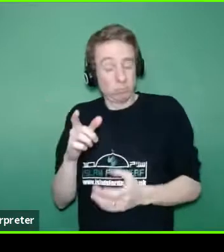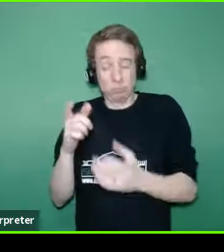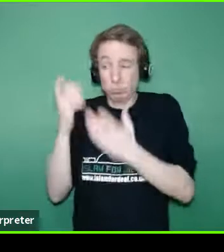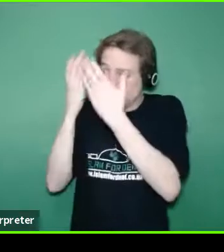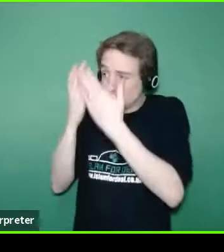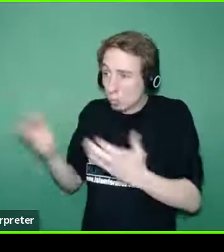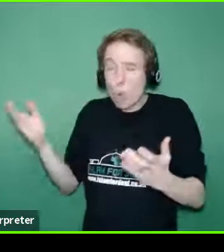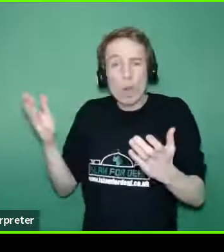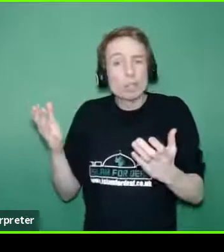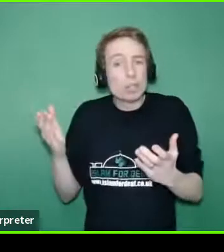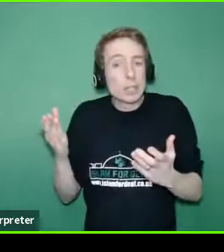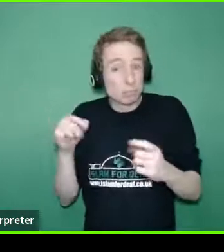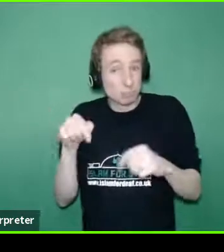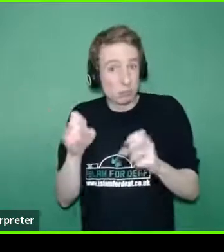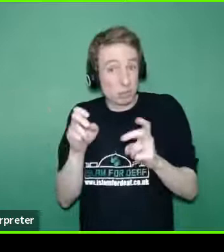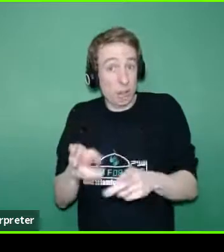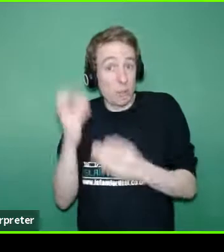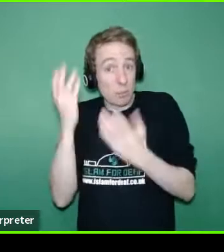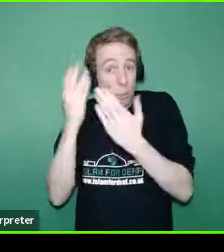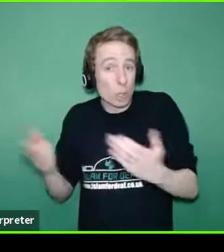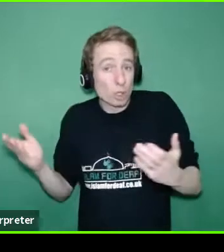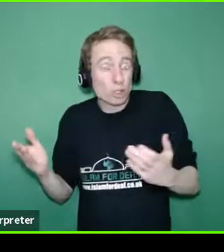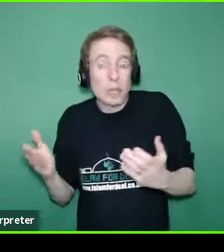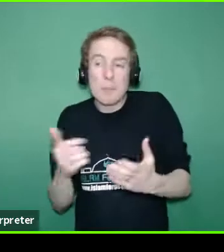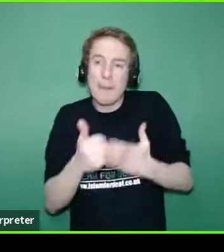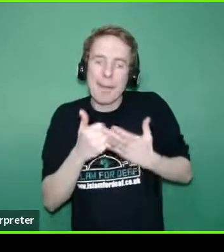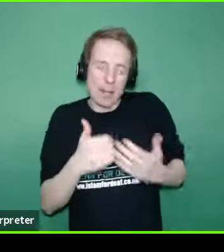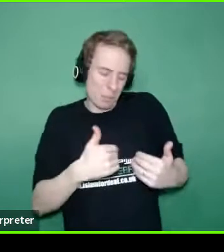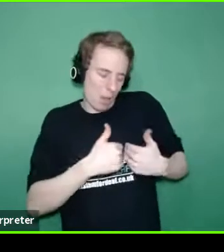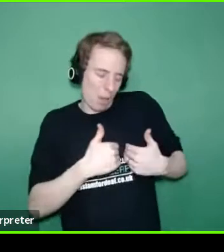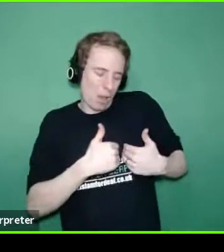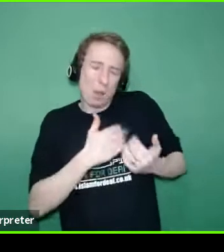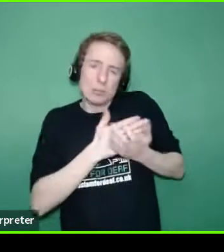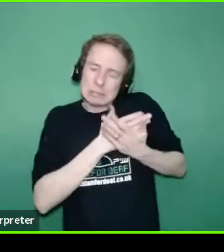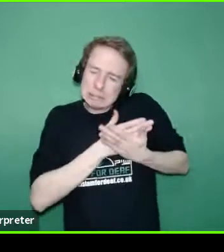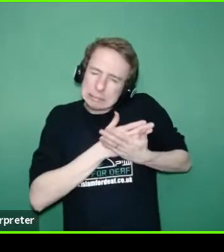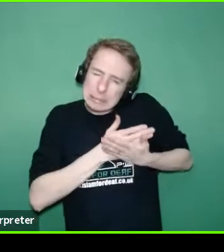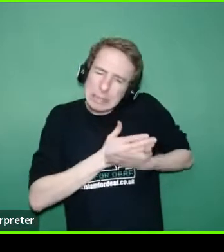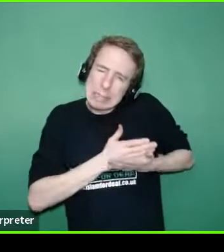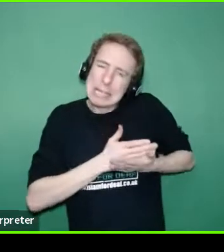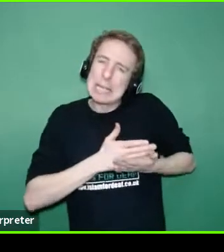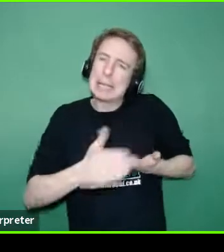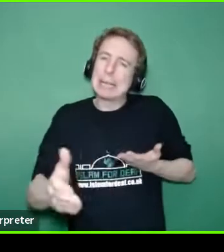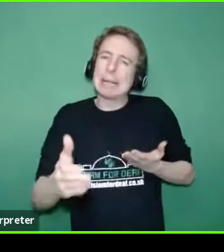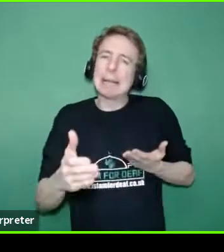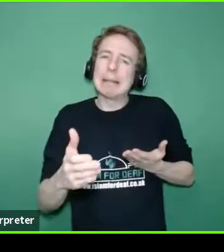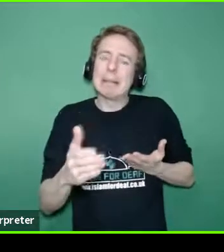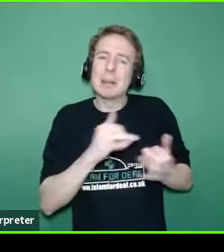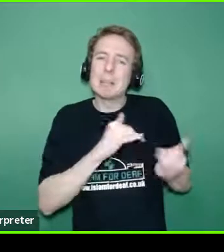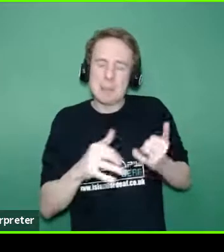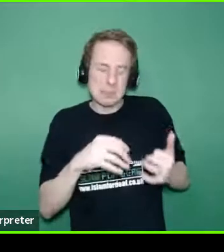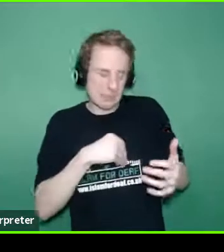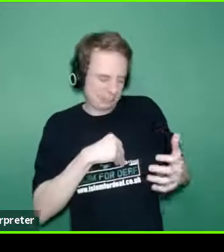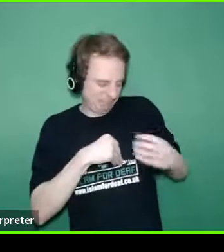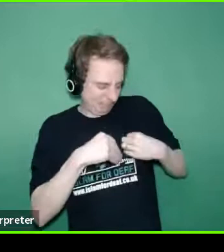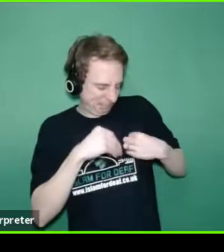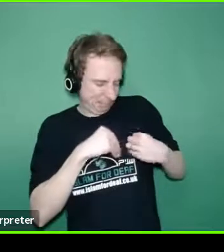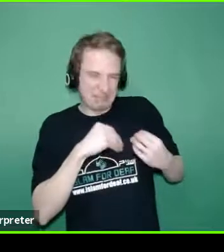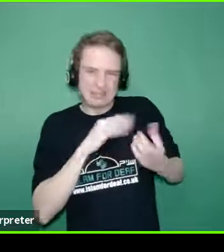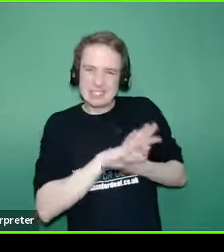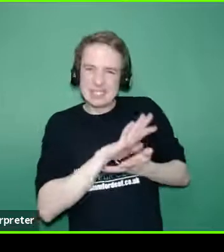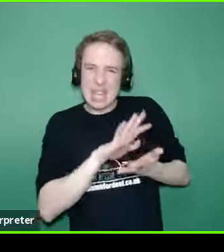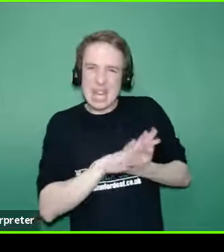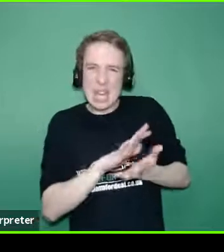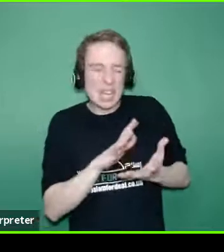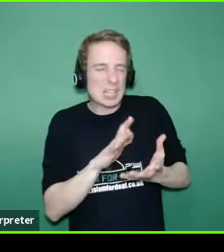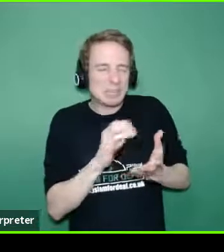and purifies the souls from any dirt and any impurities that they may have. And this act